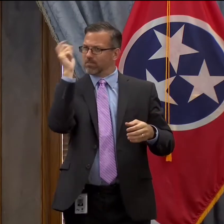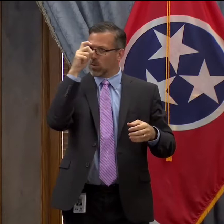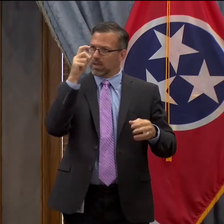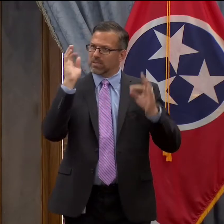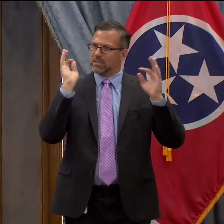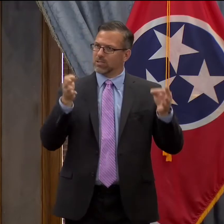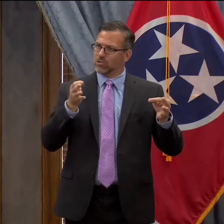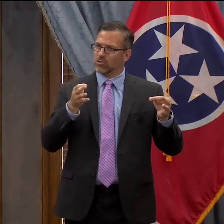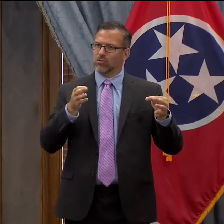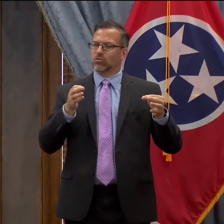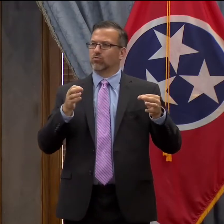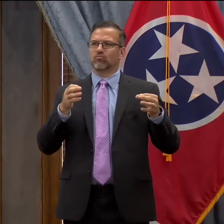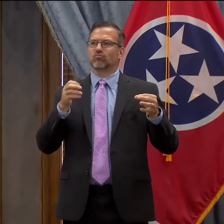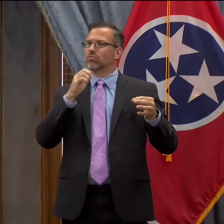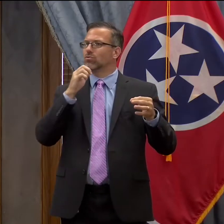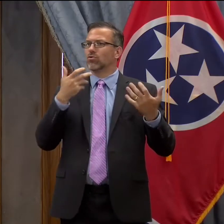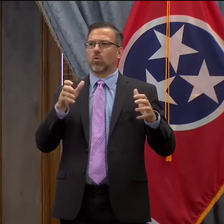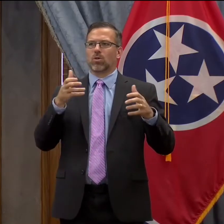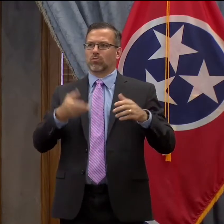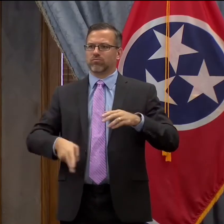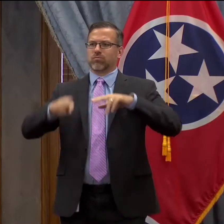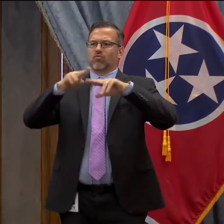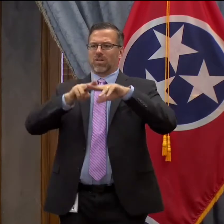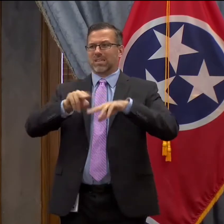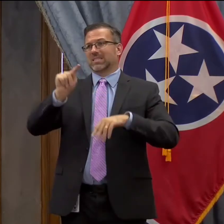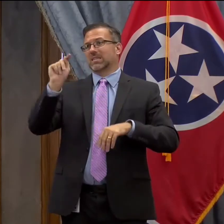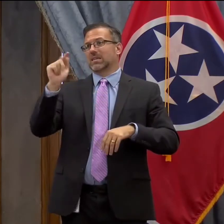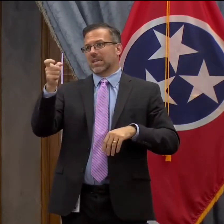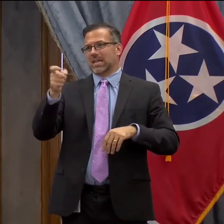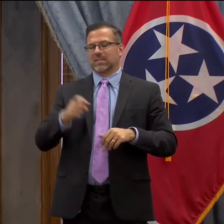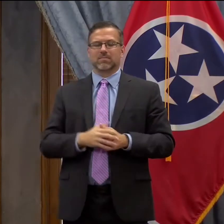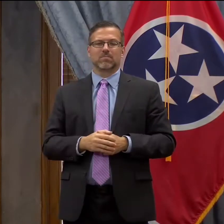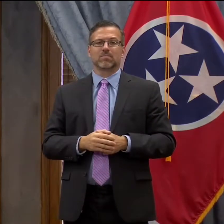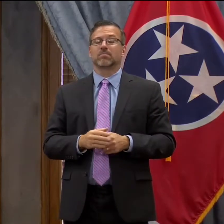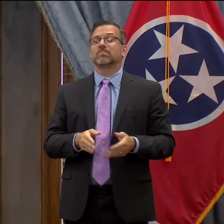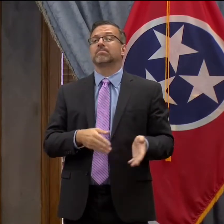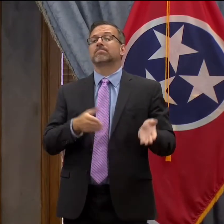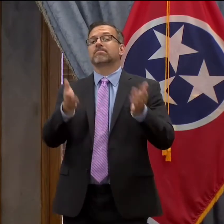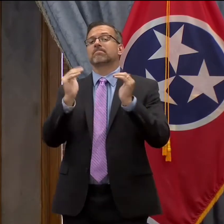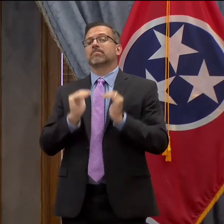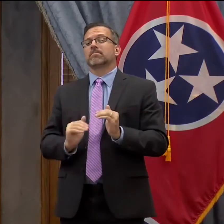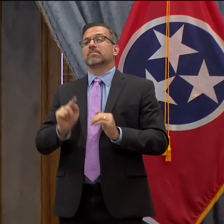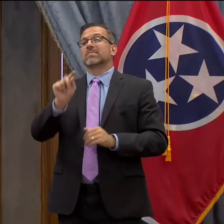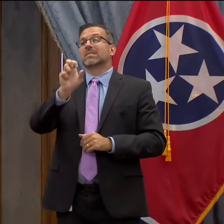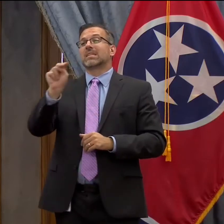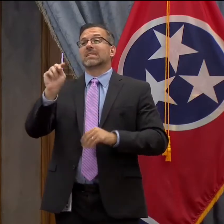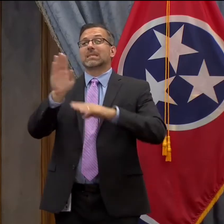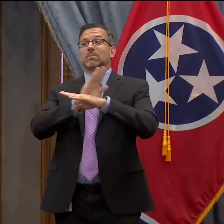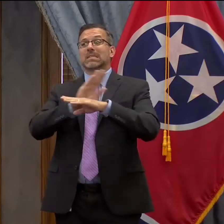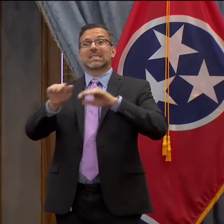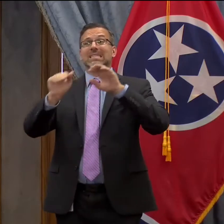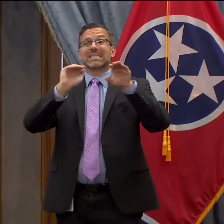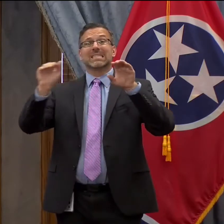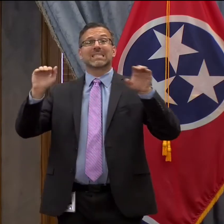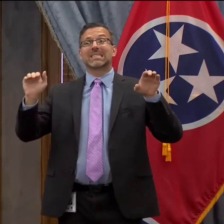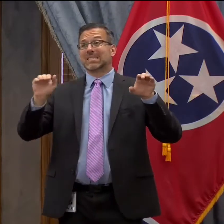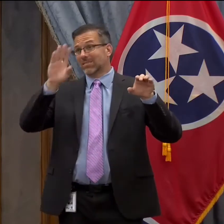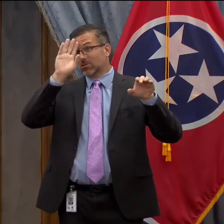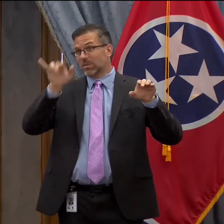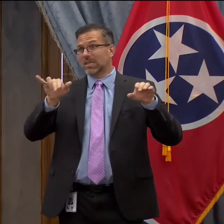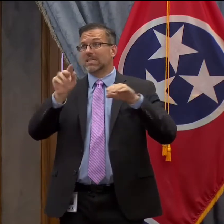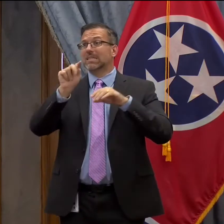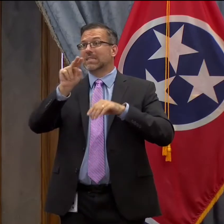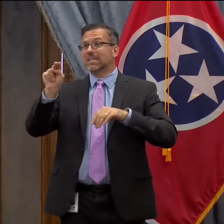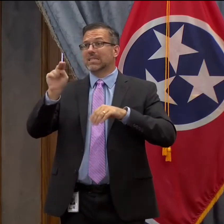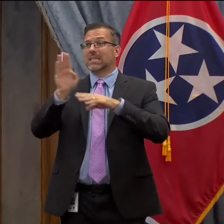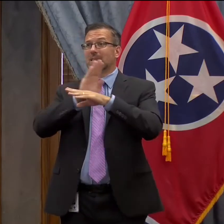raising taxes in our state. I want to also remind Tennessee businesses all across our state that the Tennessee Business Relief Fund